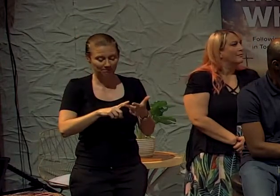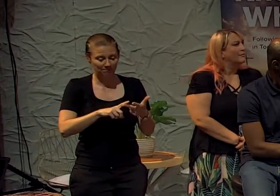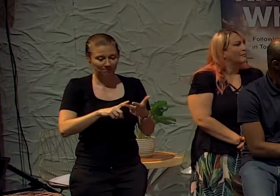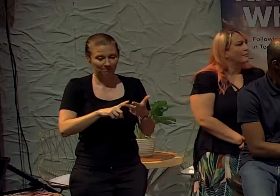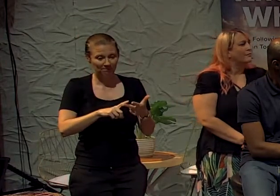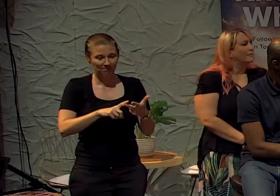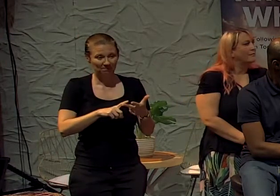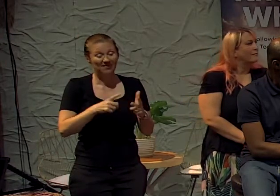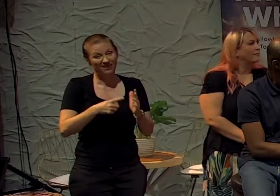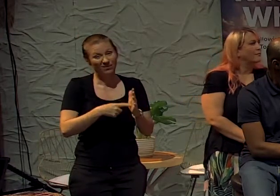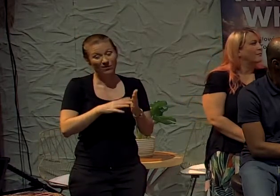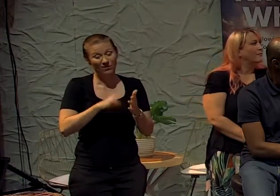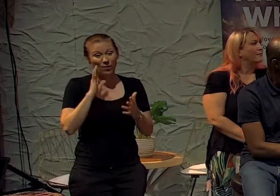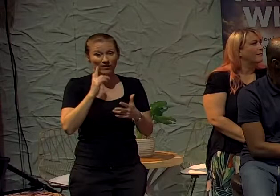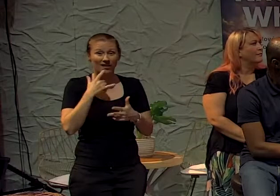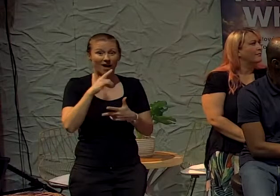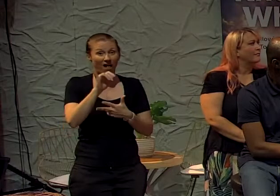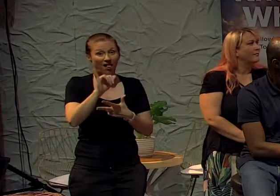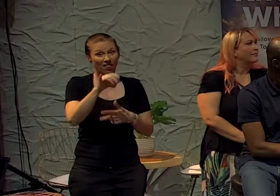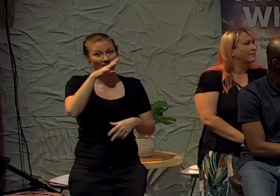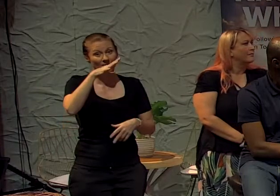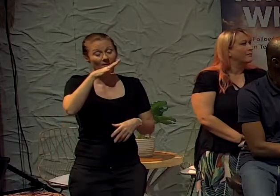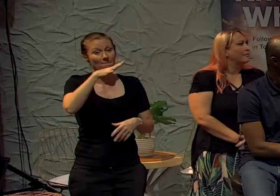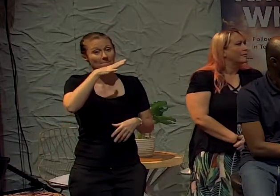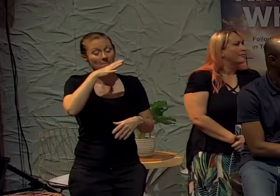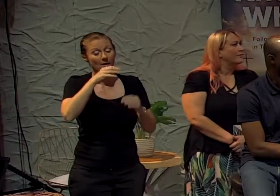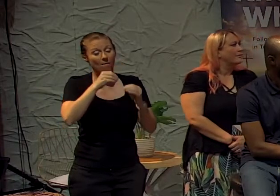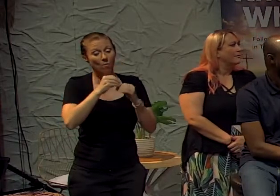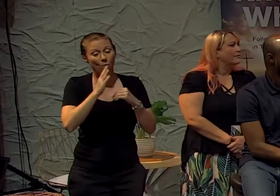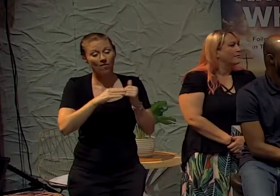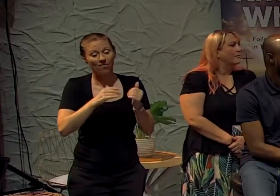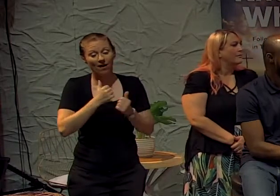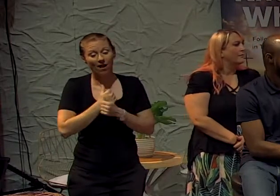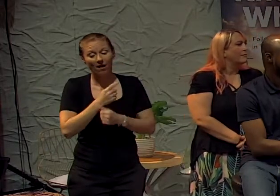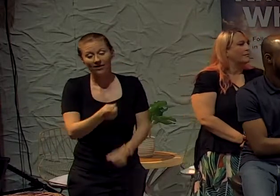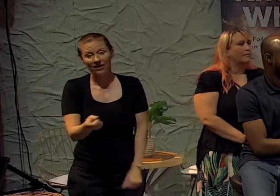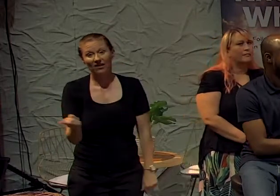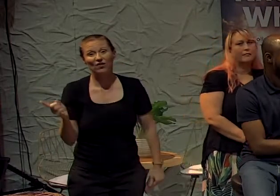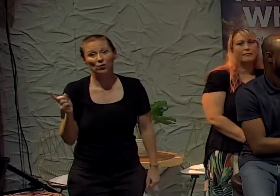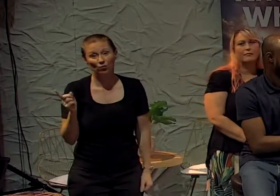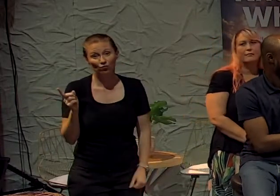to say it sometimes. I love mom more than I love any one of you.